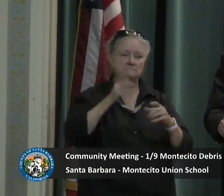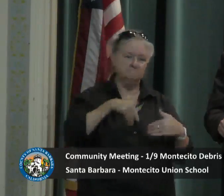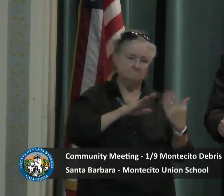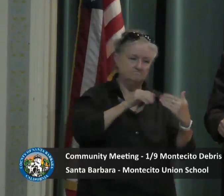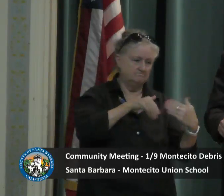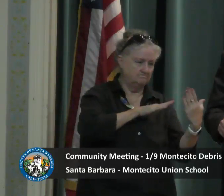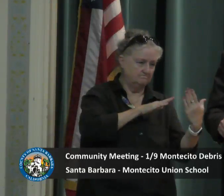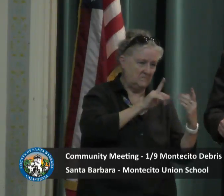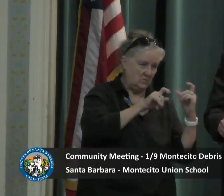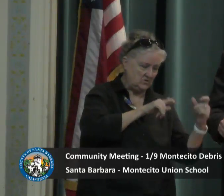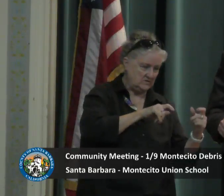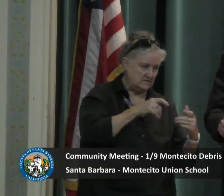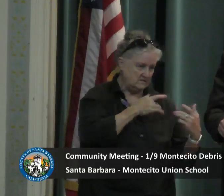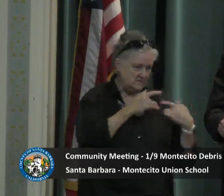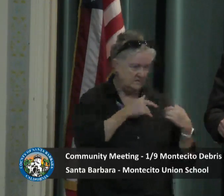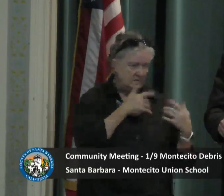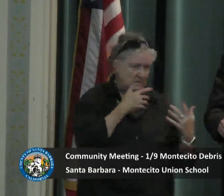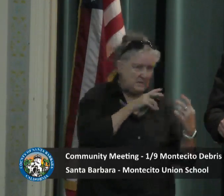concerns.